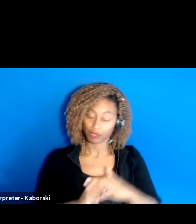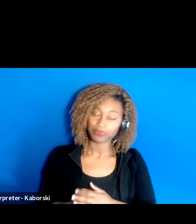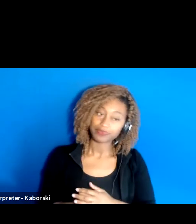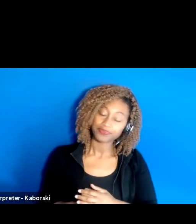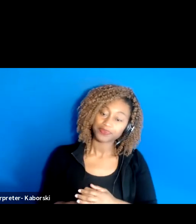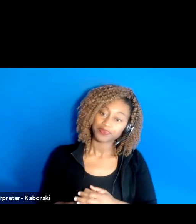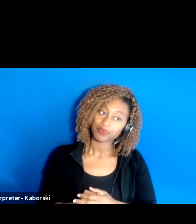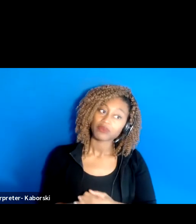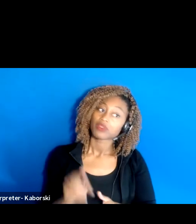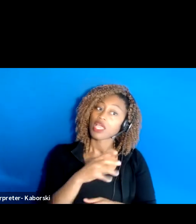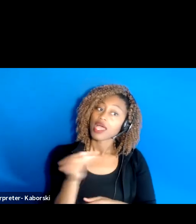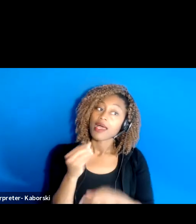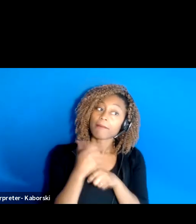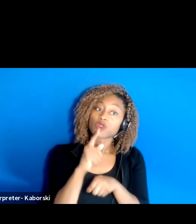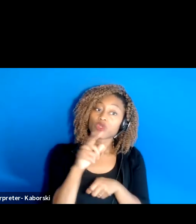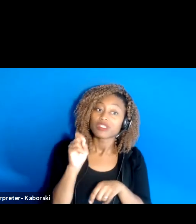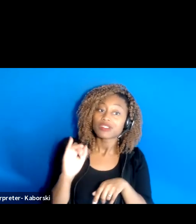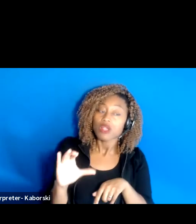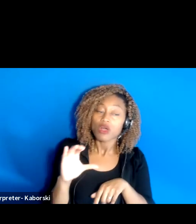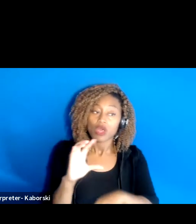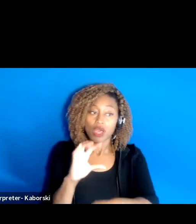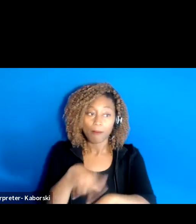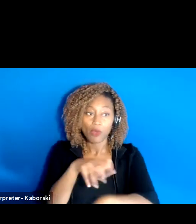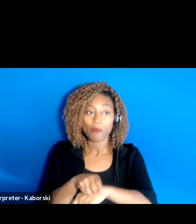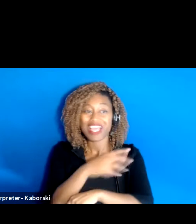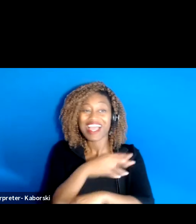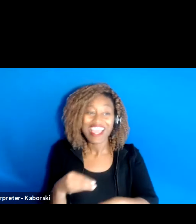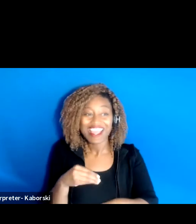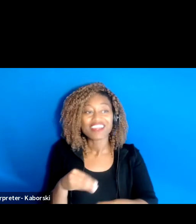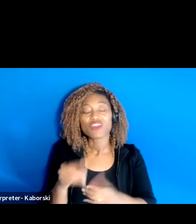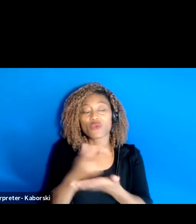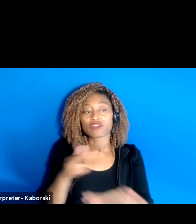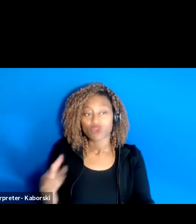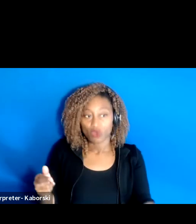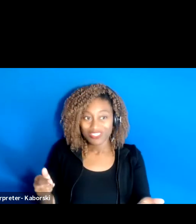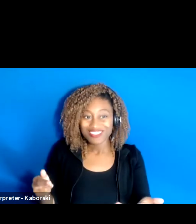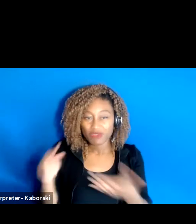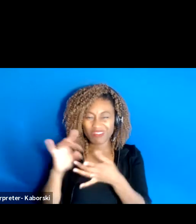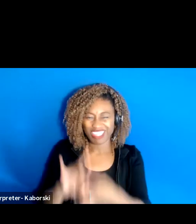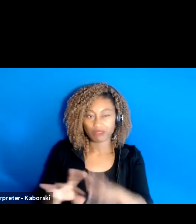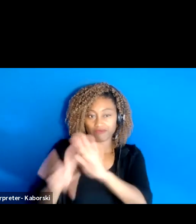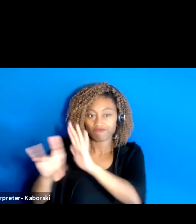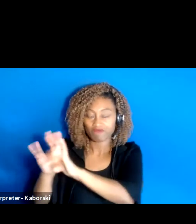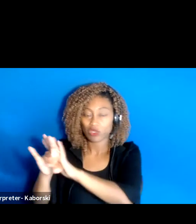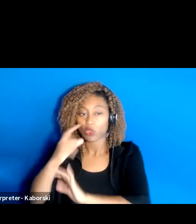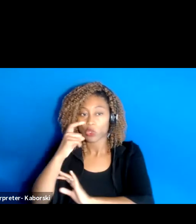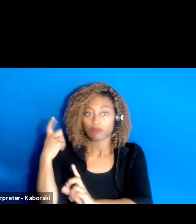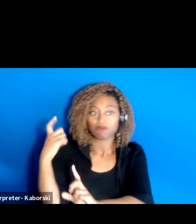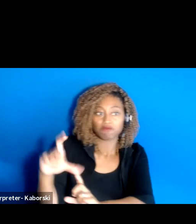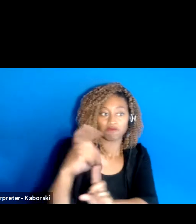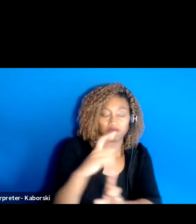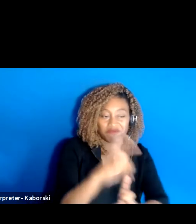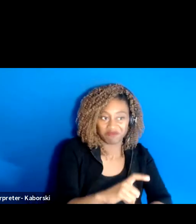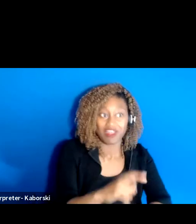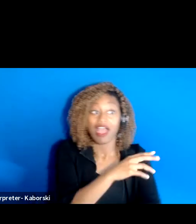ensuring your silk appointments and your resources, as well as developing, monitoring, and